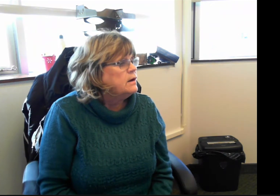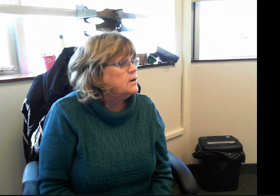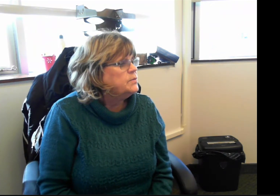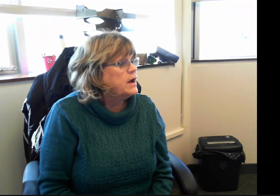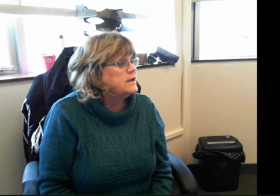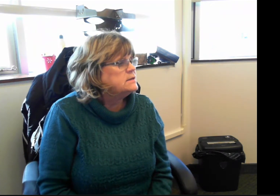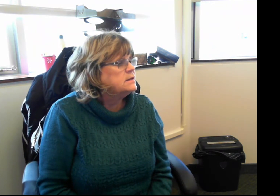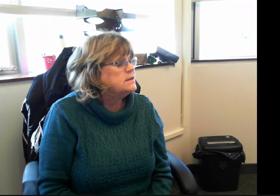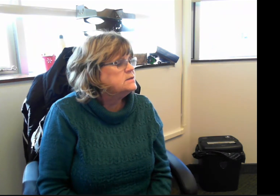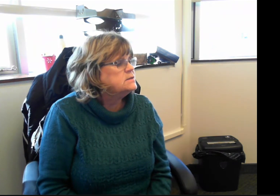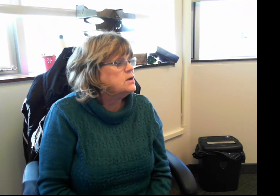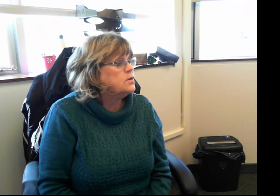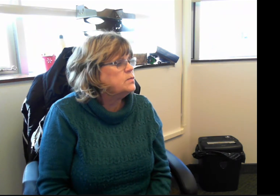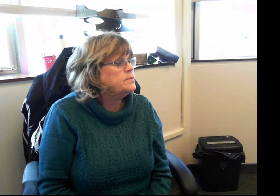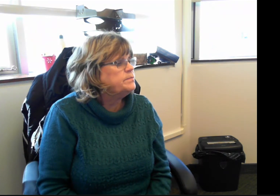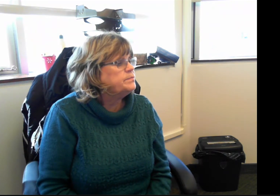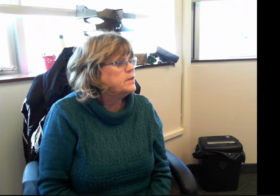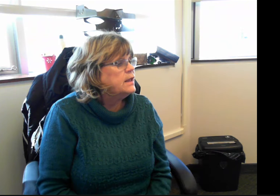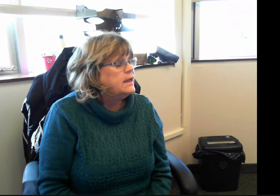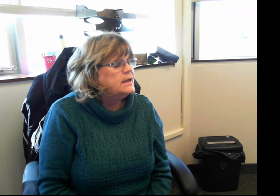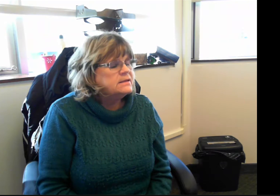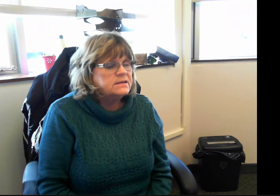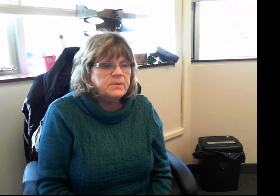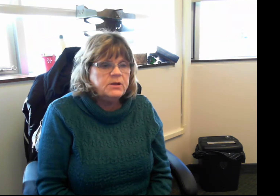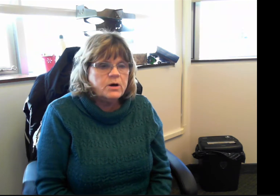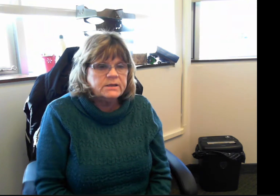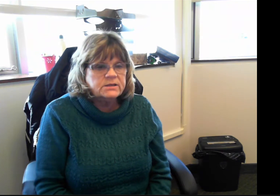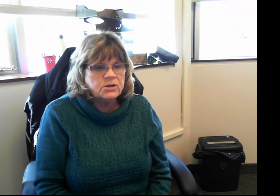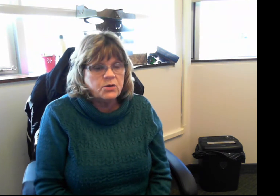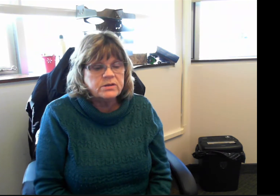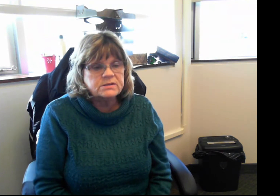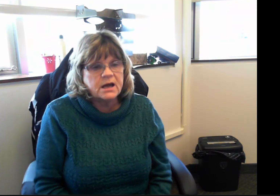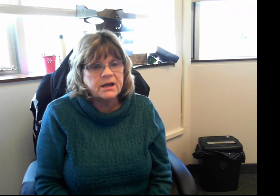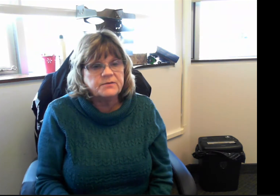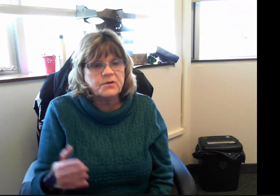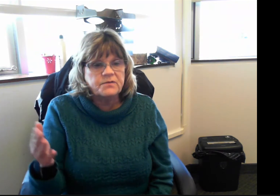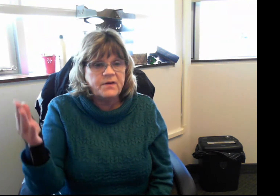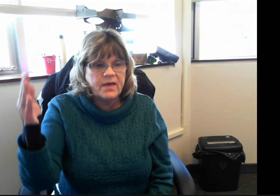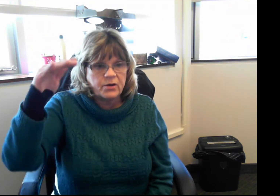All right. So somebody wanted to know the sign for feather.